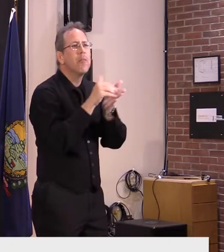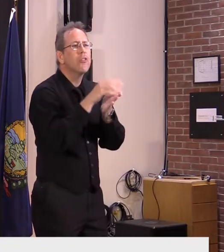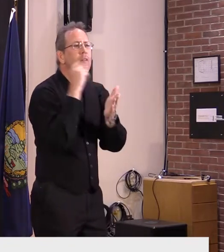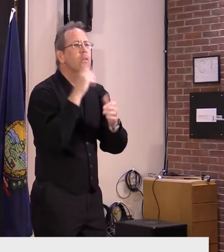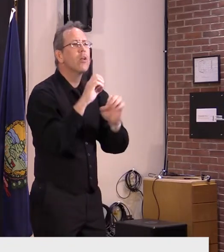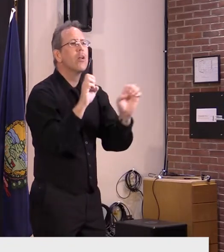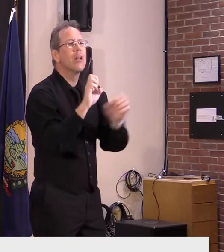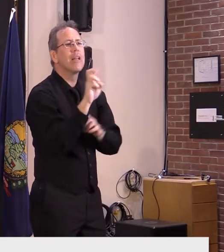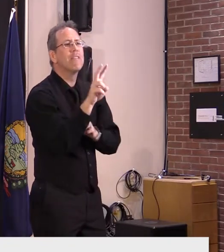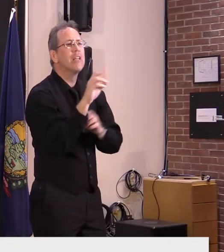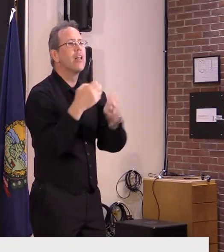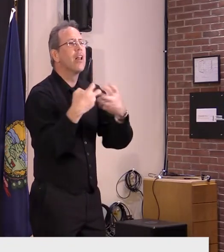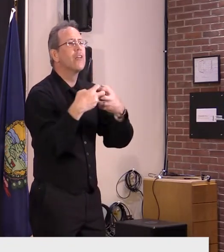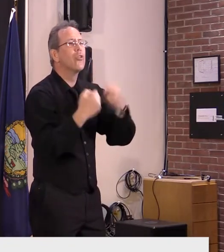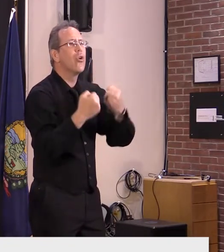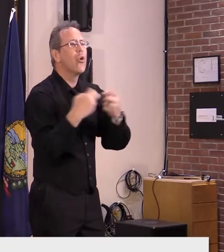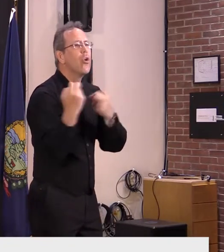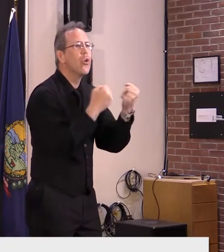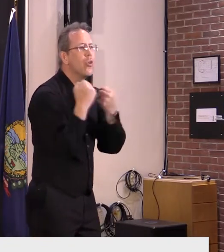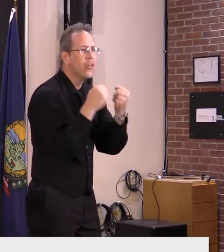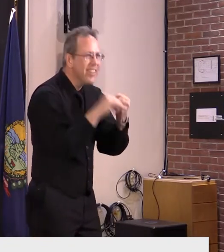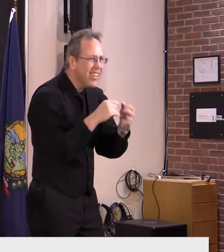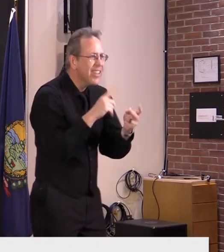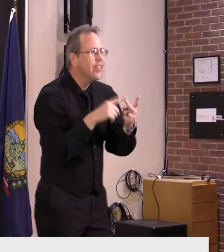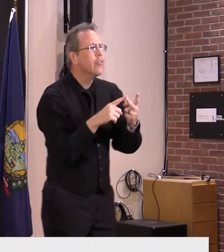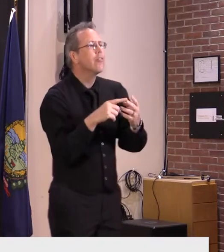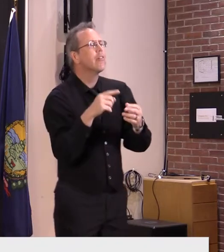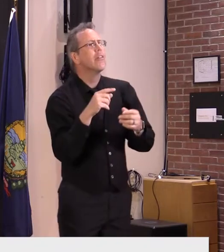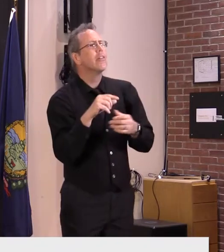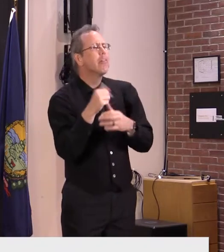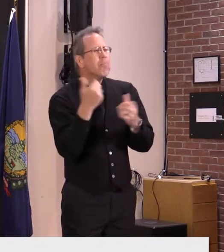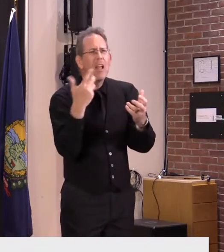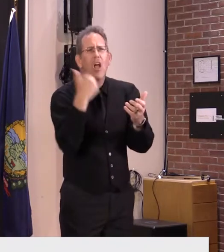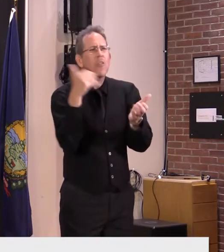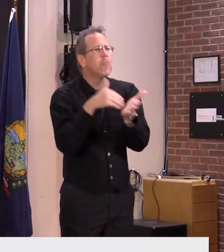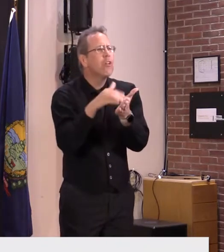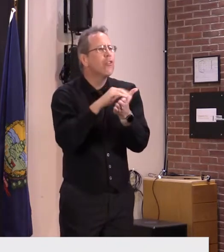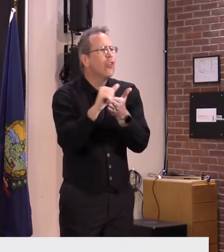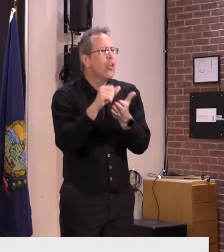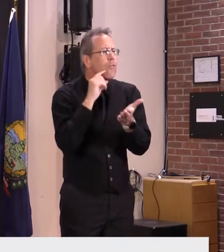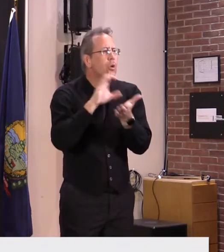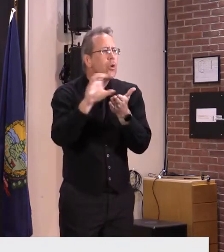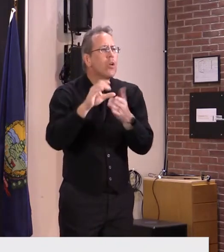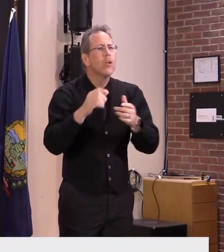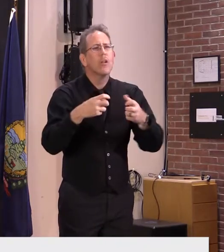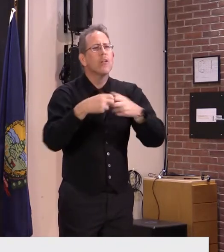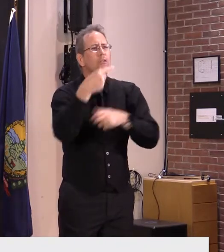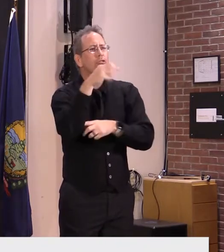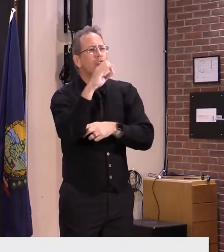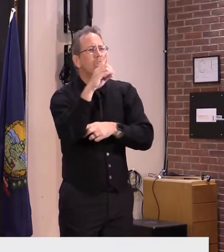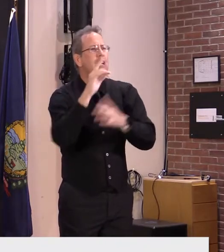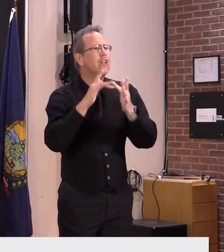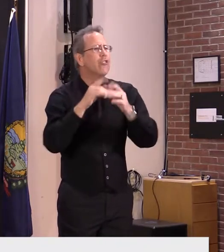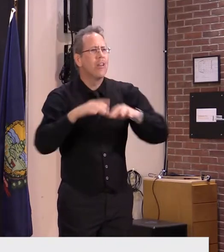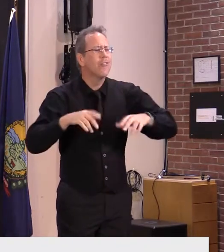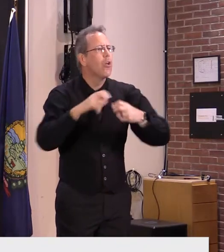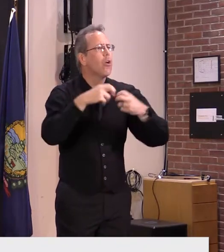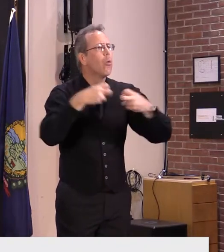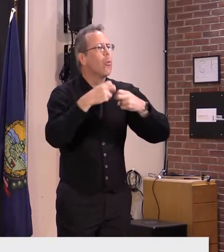million for clean vehicle incentives, millions for grid upgrades, home electric systems, and much, much